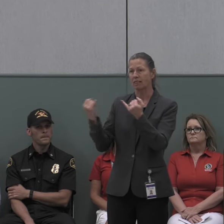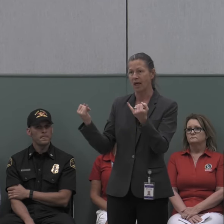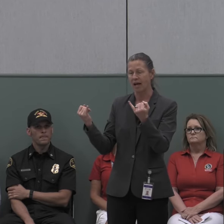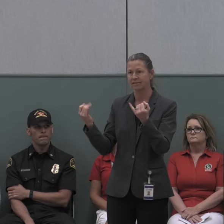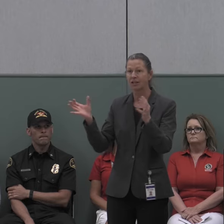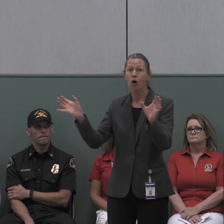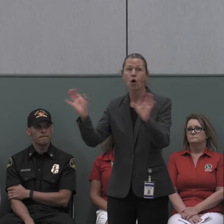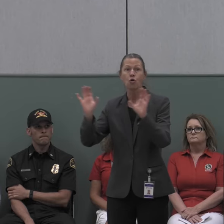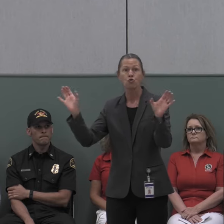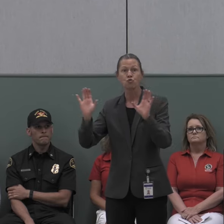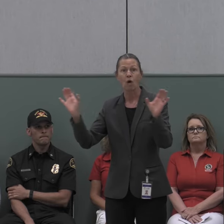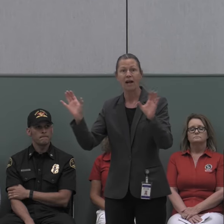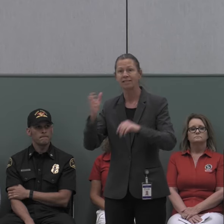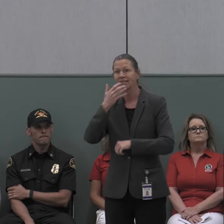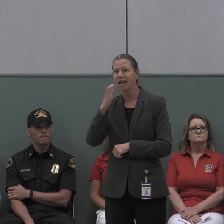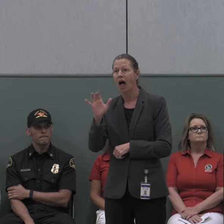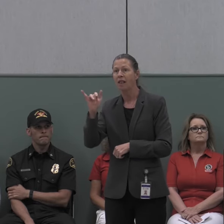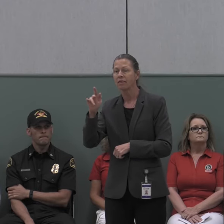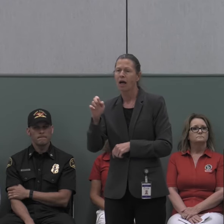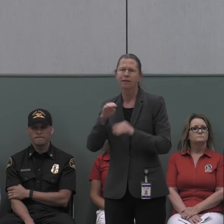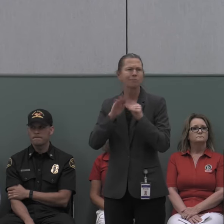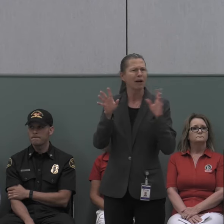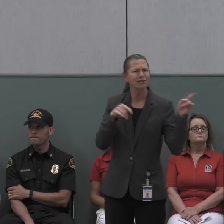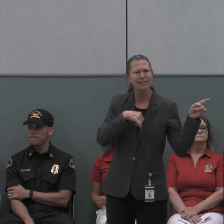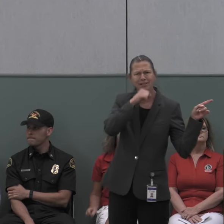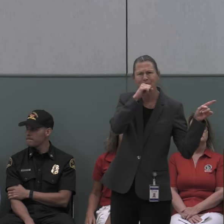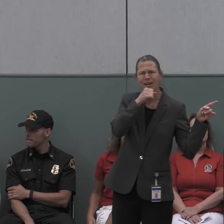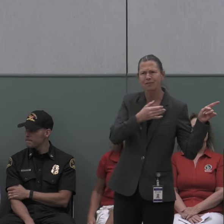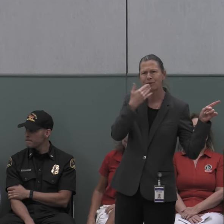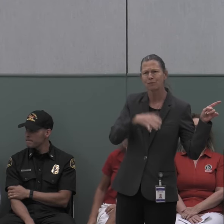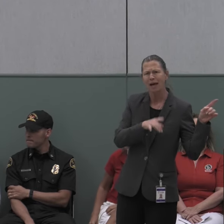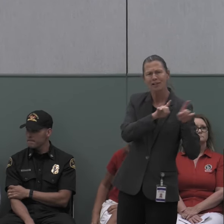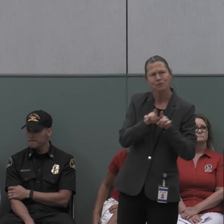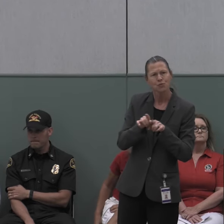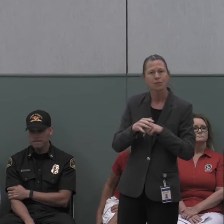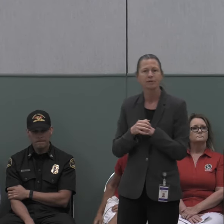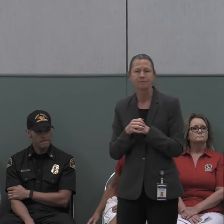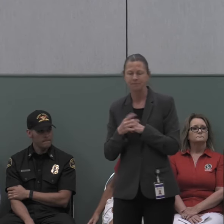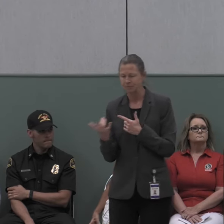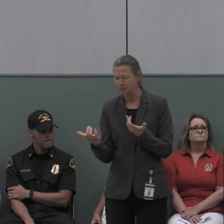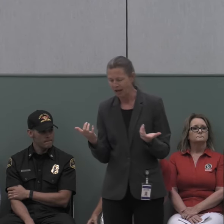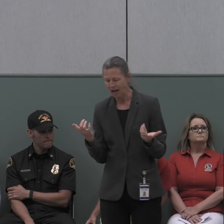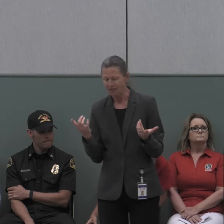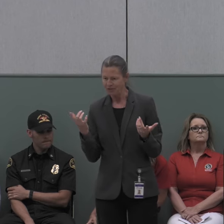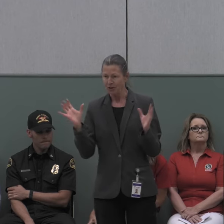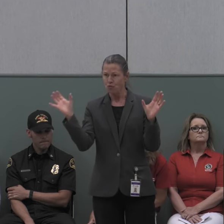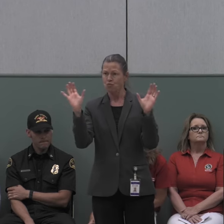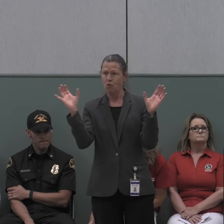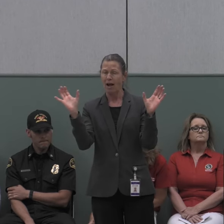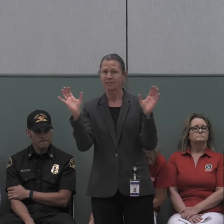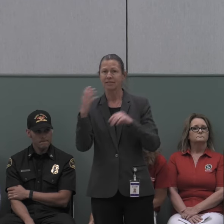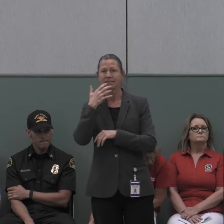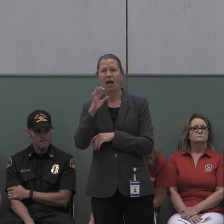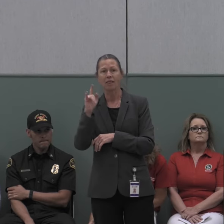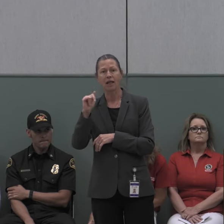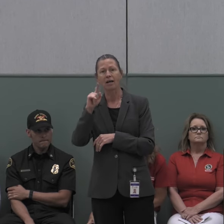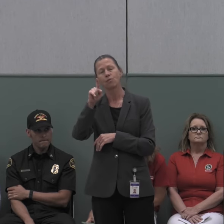crisis hotline. Apparently this one's not working anymore too. We have the crisis hotline at